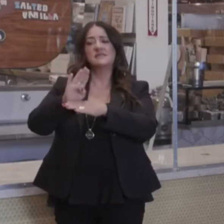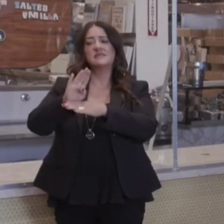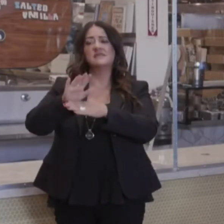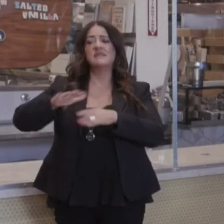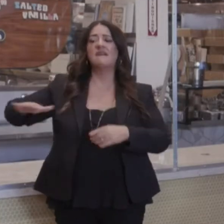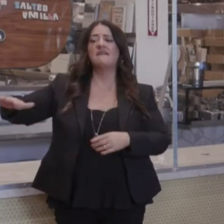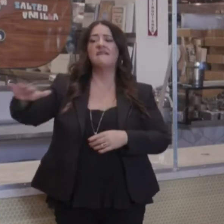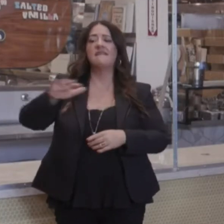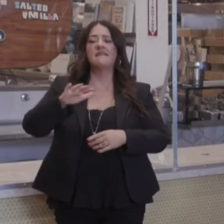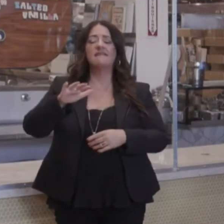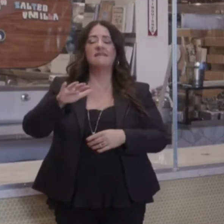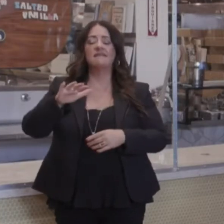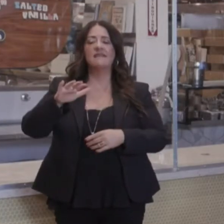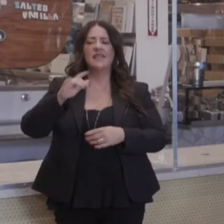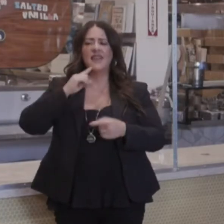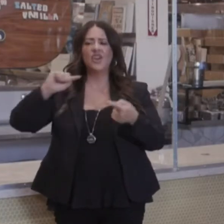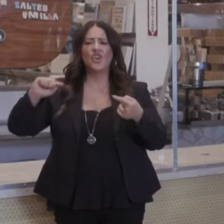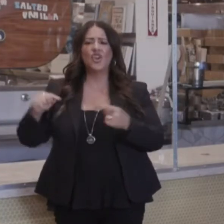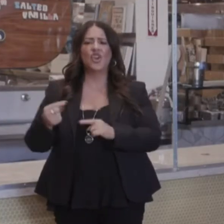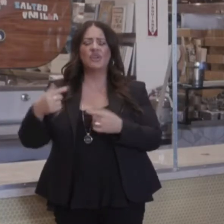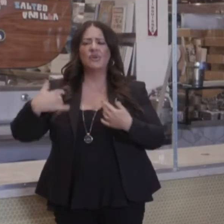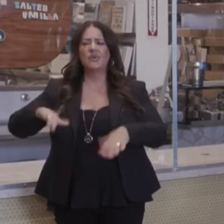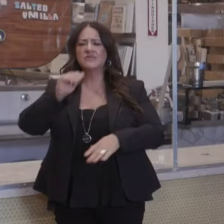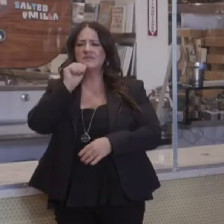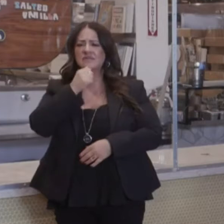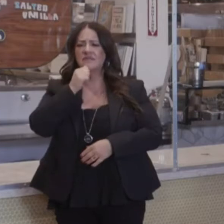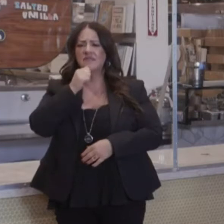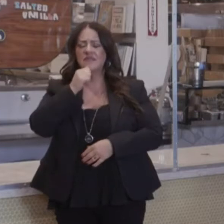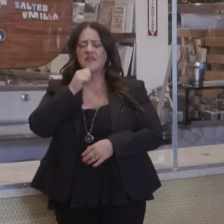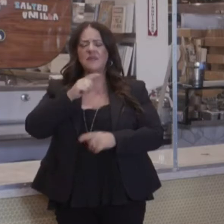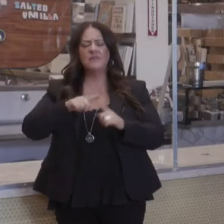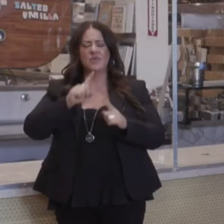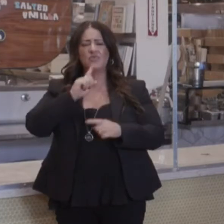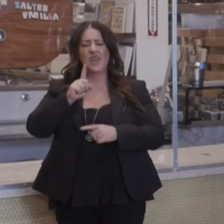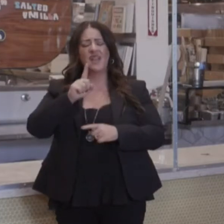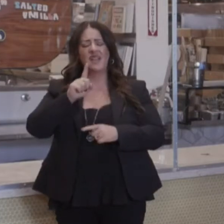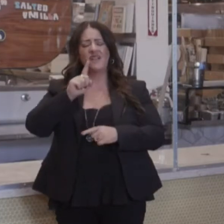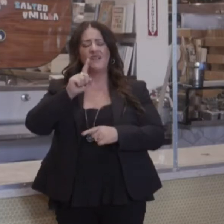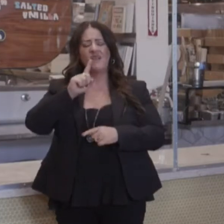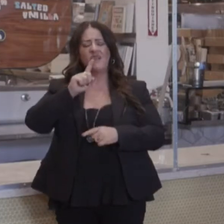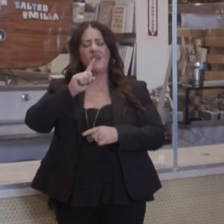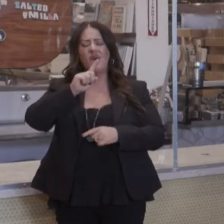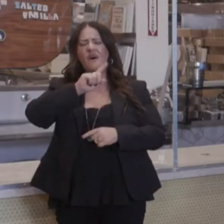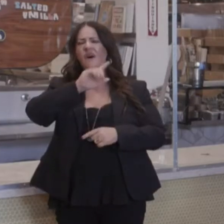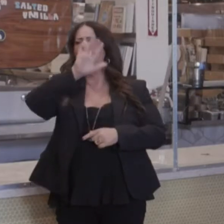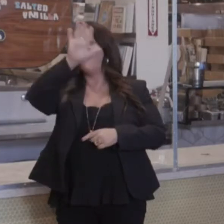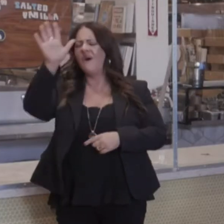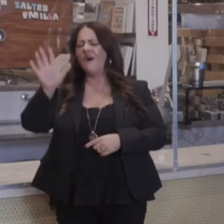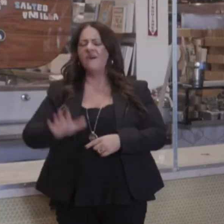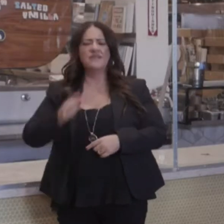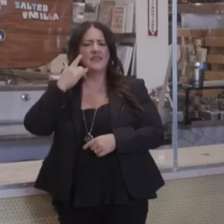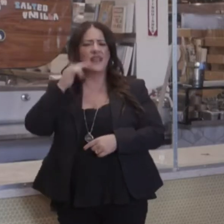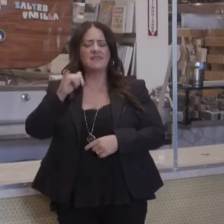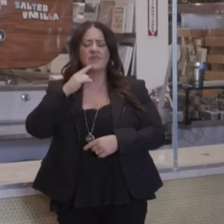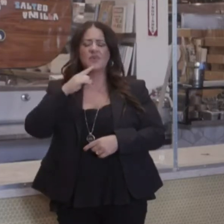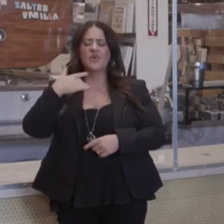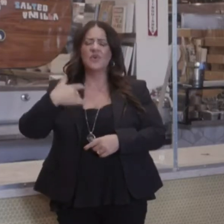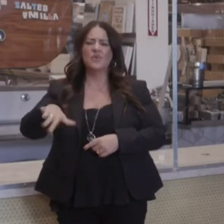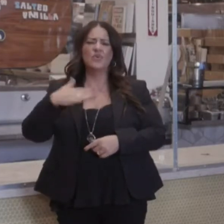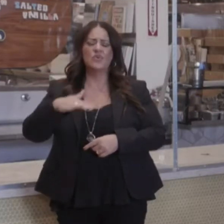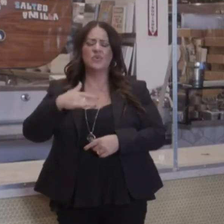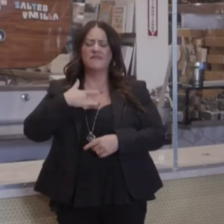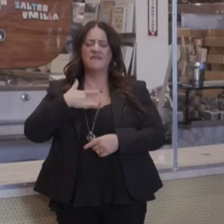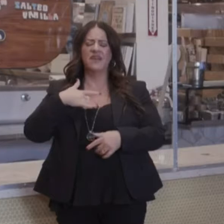see around us that are hurting. All of California has been shaken by this pandemic. We have been shaken, but